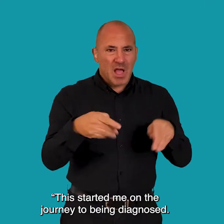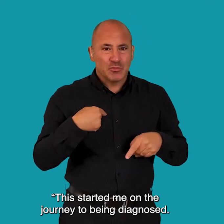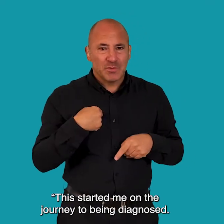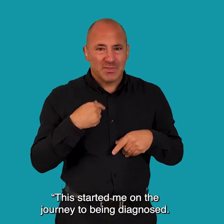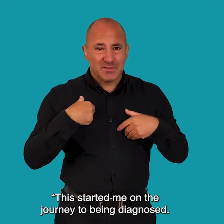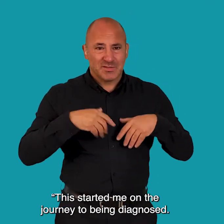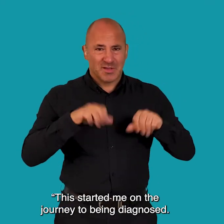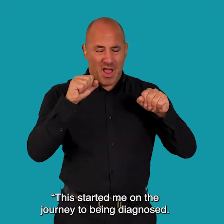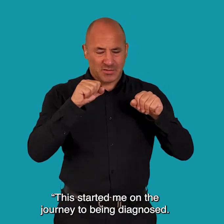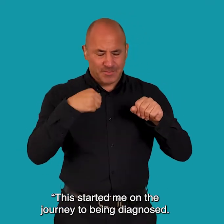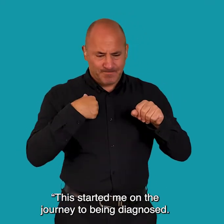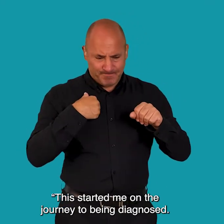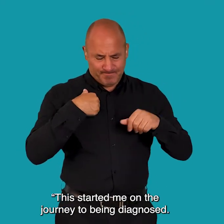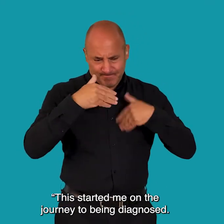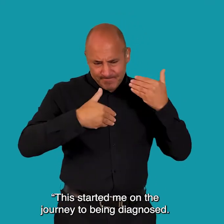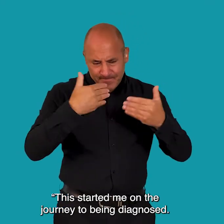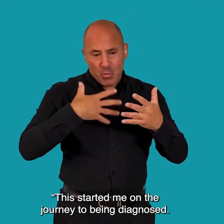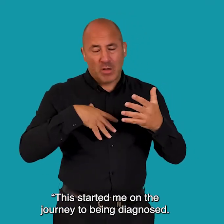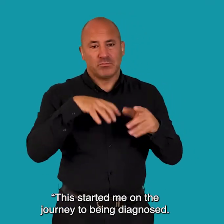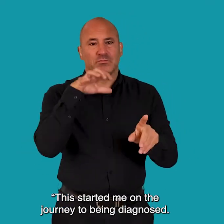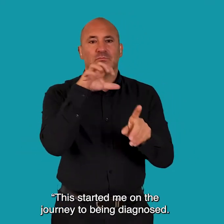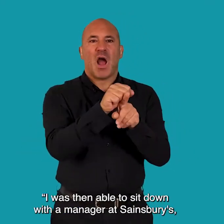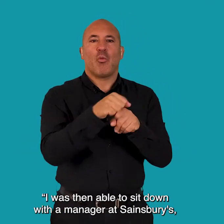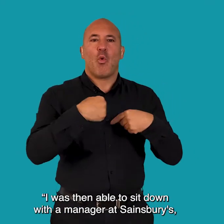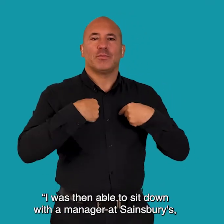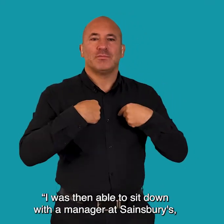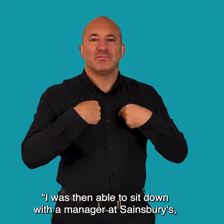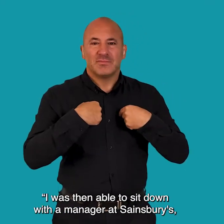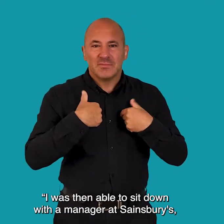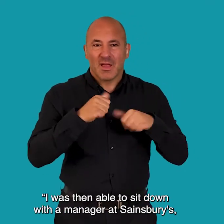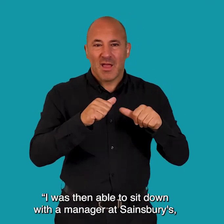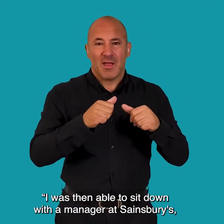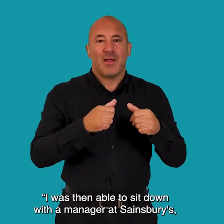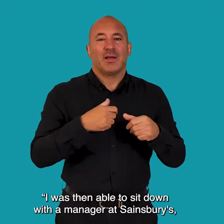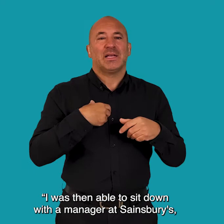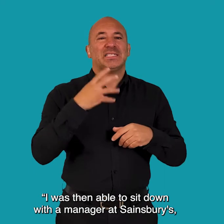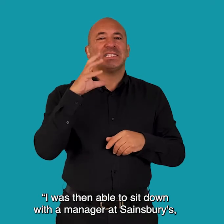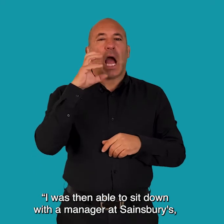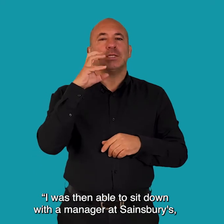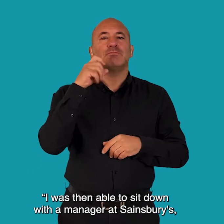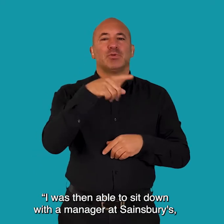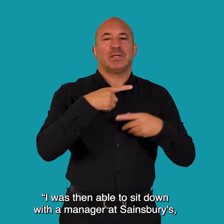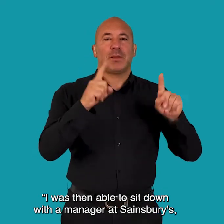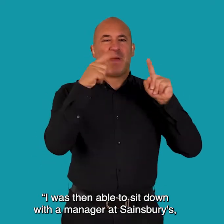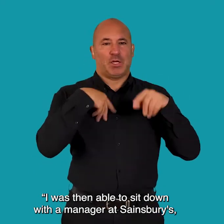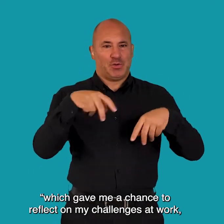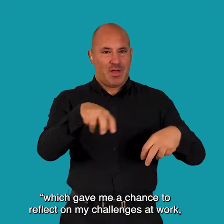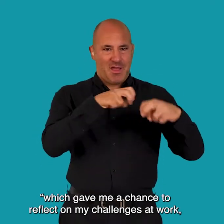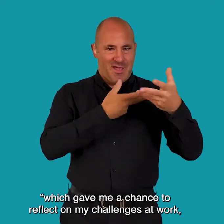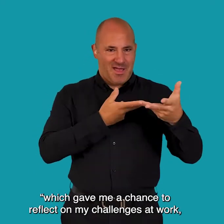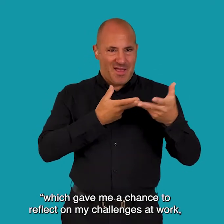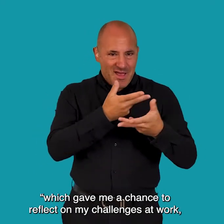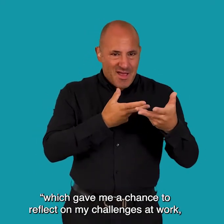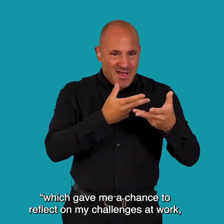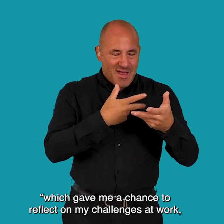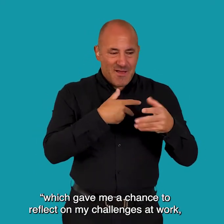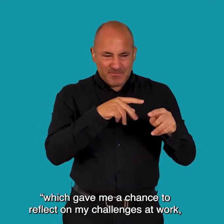me on the journey to being diagnosed. I was then able to sit down with a manager at Sainsbury's, which gave me a chance to reflect on